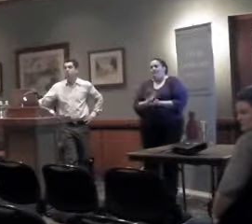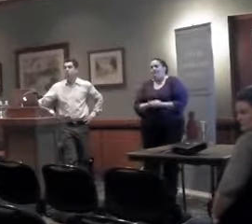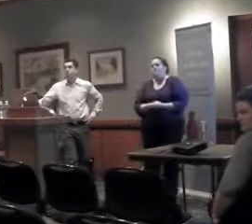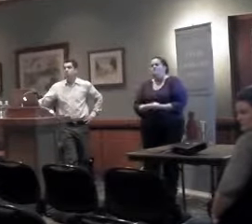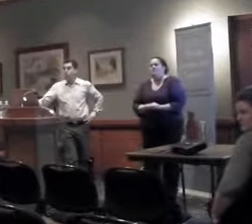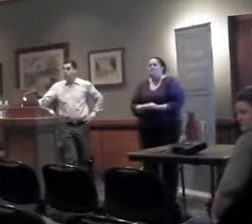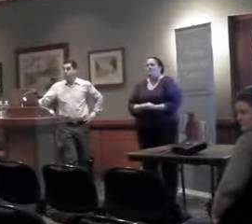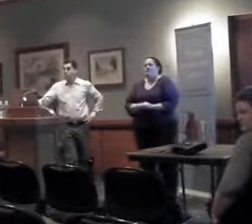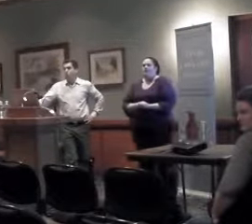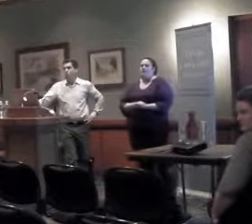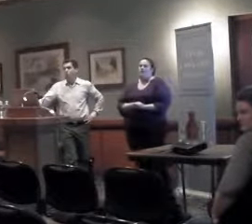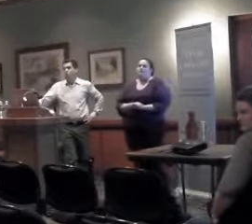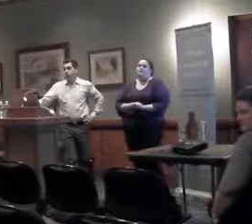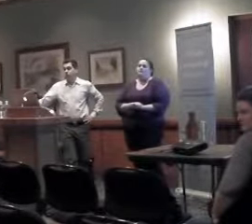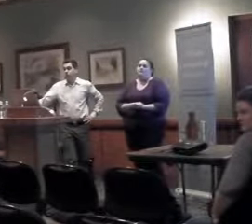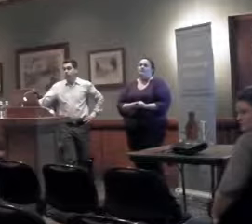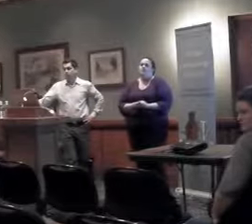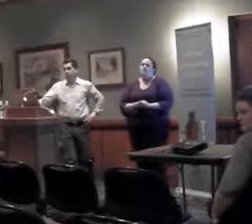foreign language. So